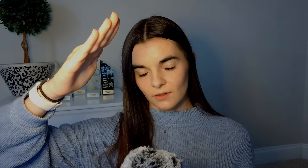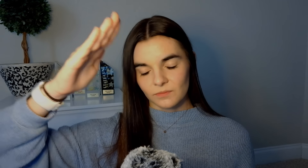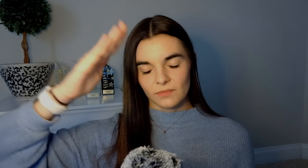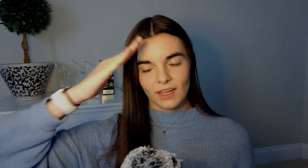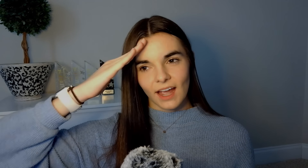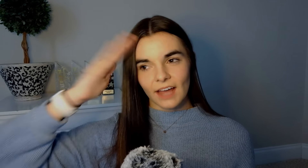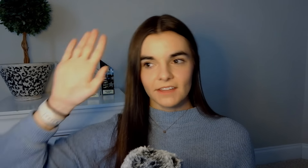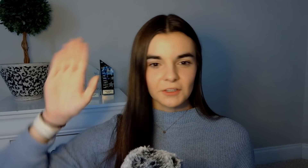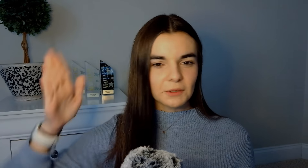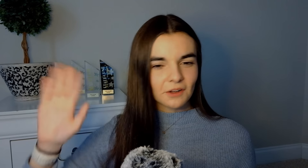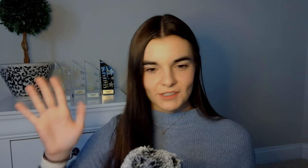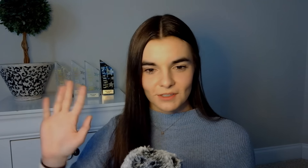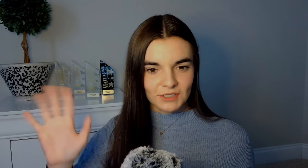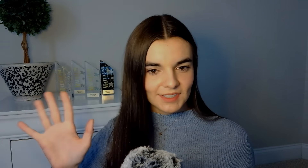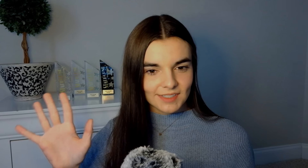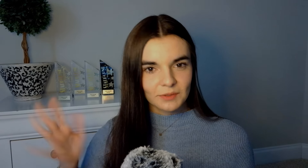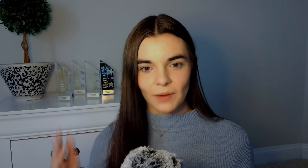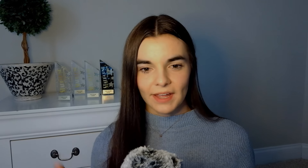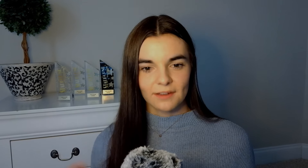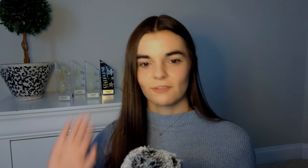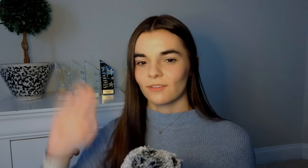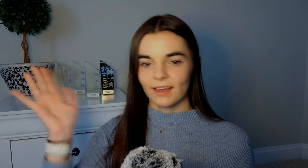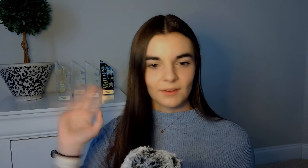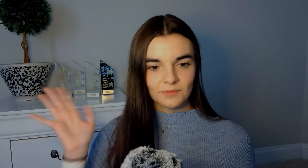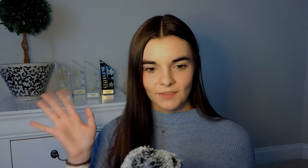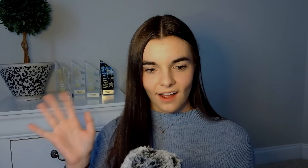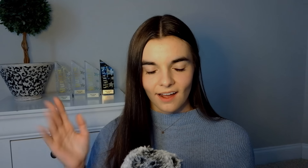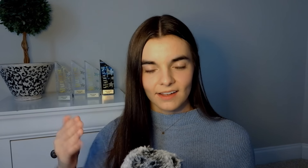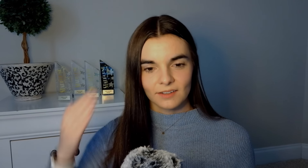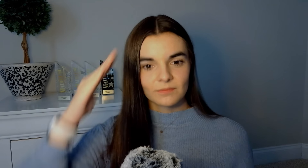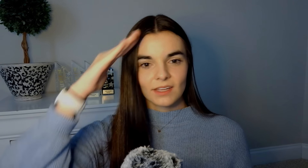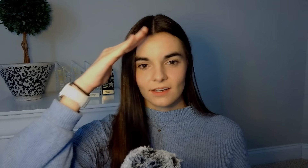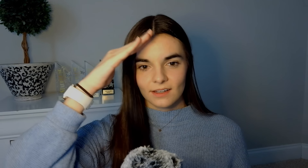Hello. I think you can also just wave like hi.